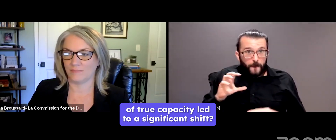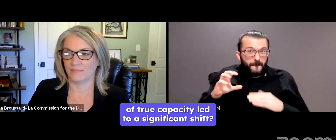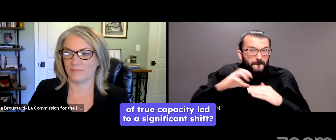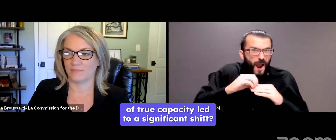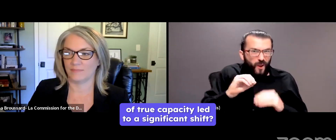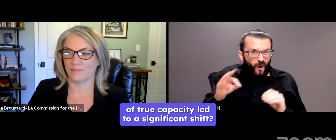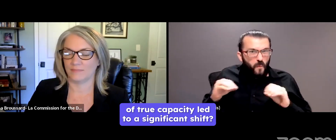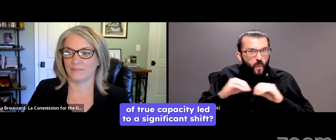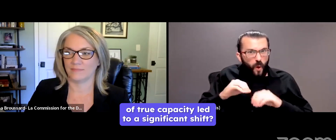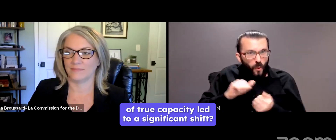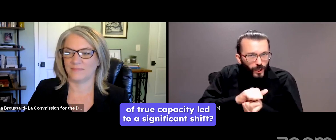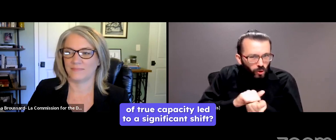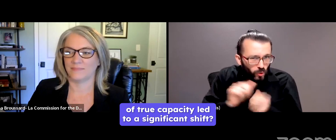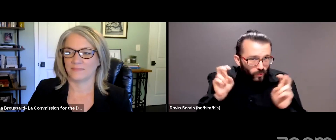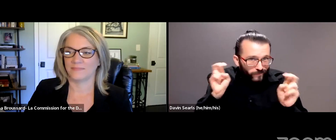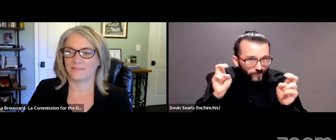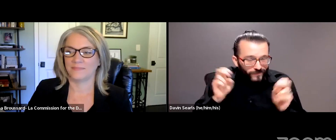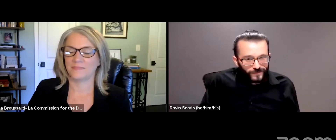to a significant shift?